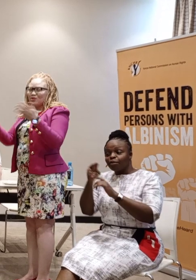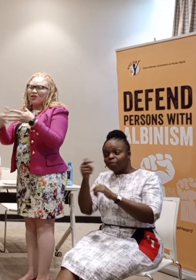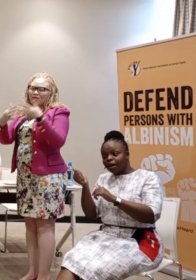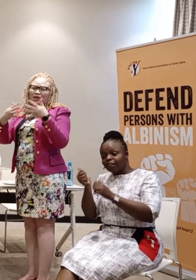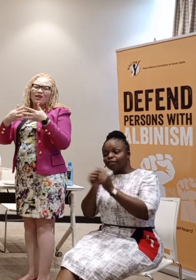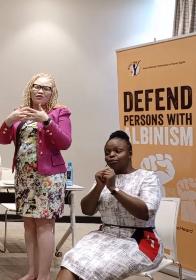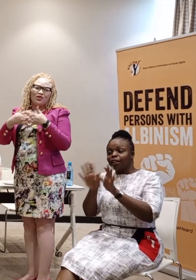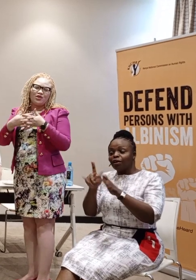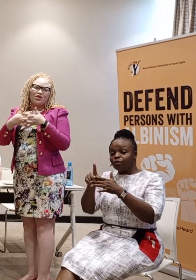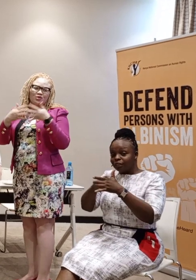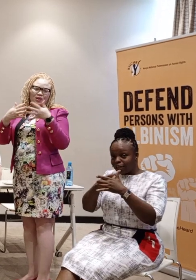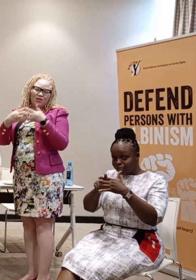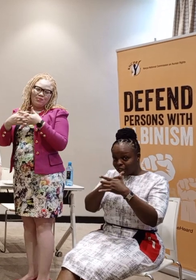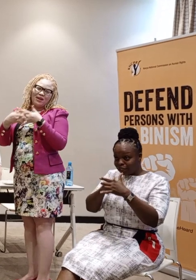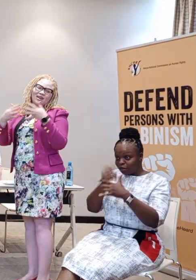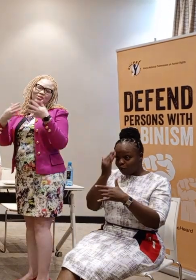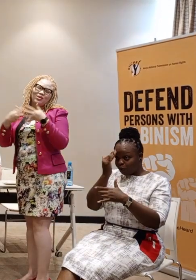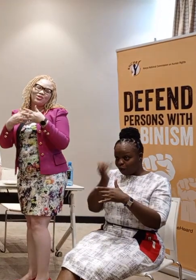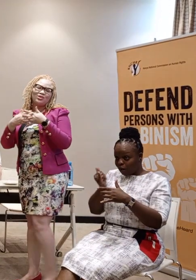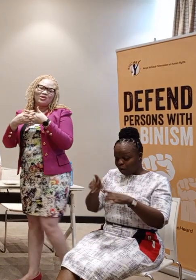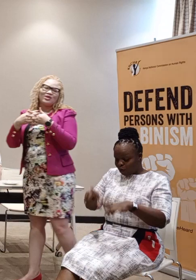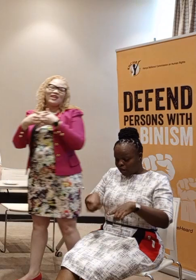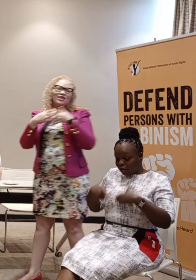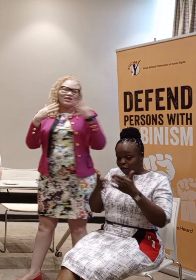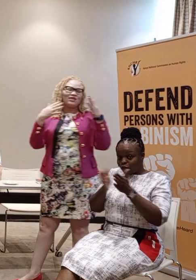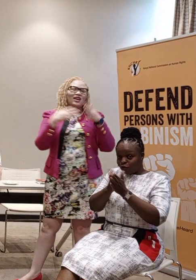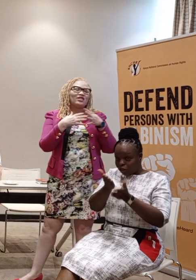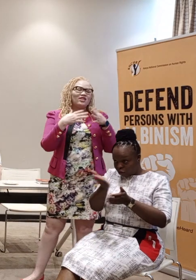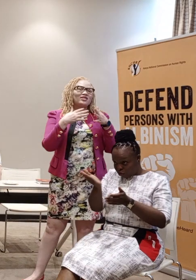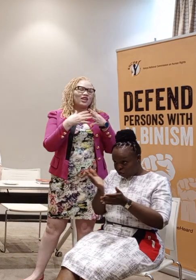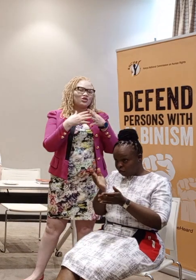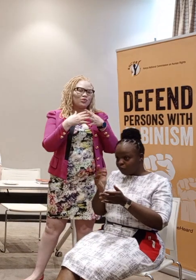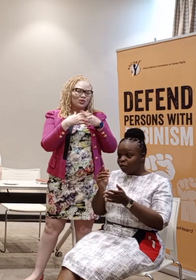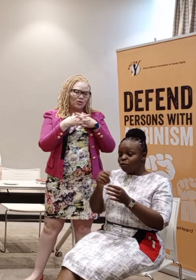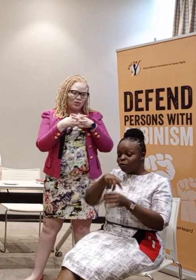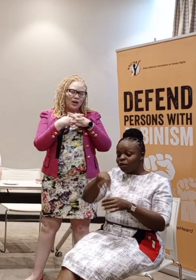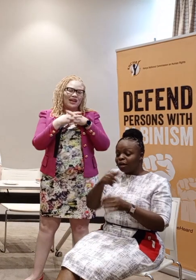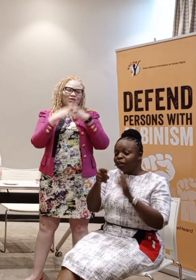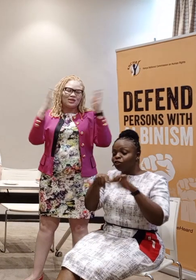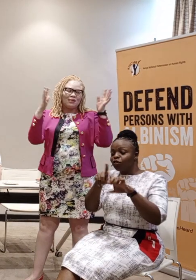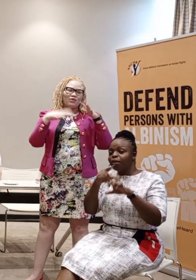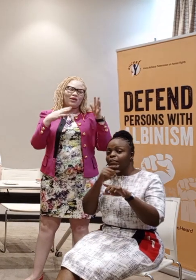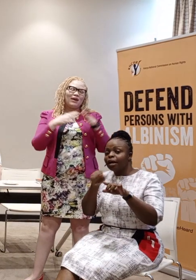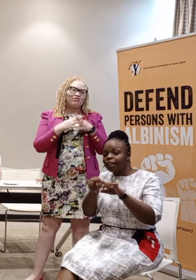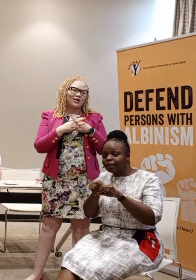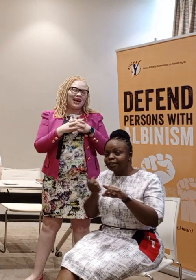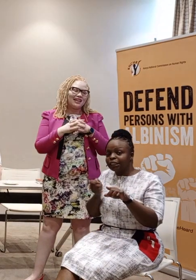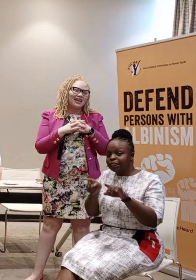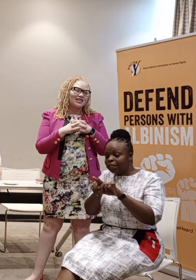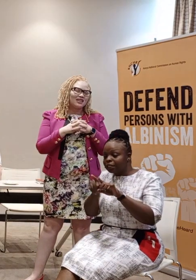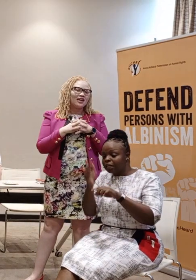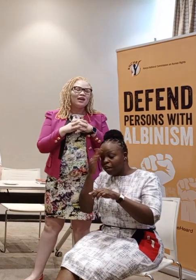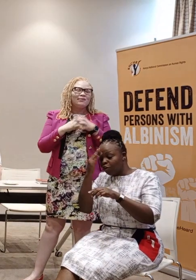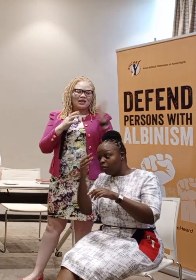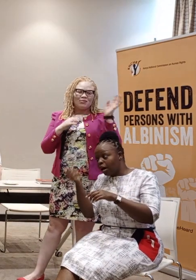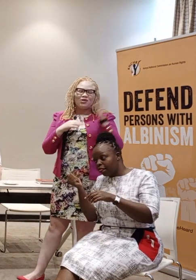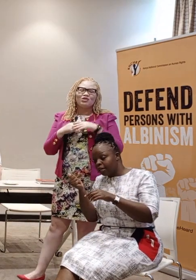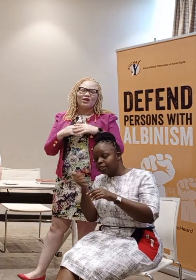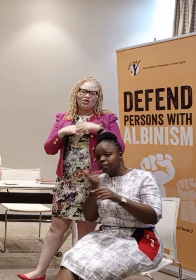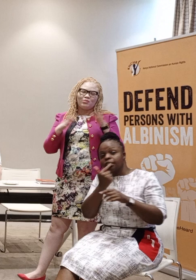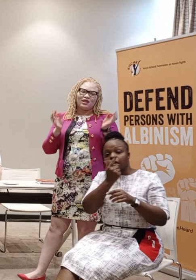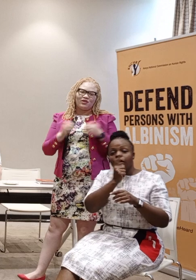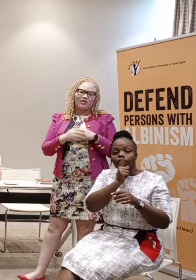because we live with you, we are your brothers, we are your sisters, and there are things that you also know. I know some of them have been highlighted, but